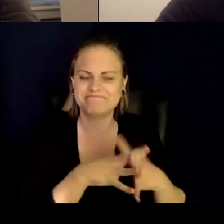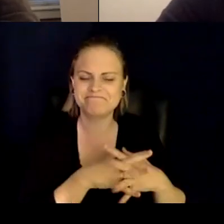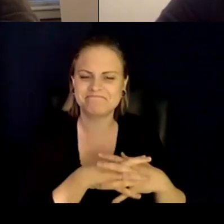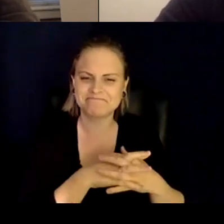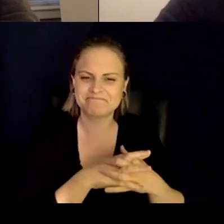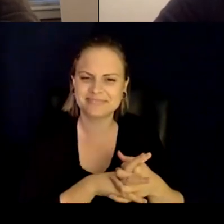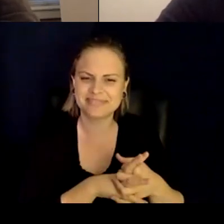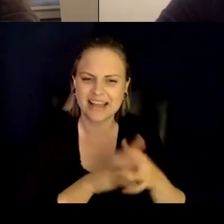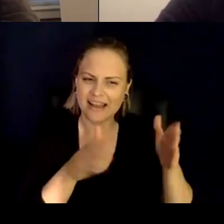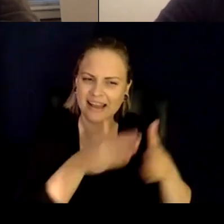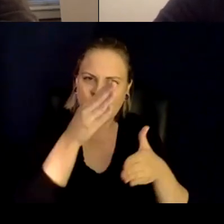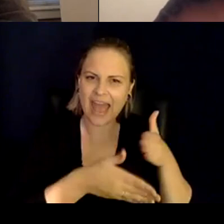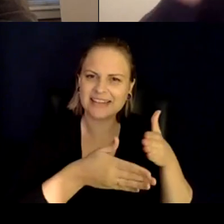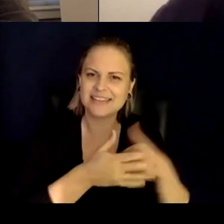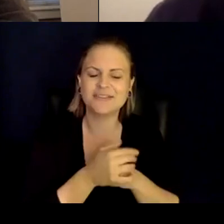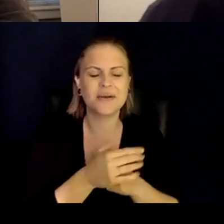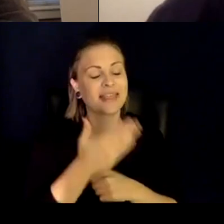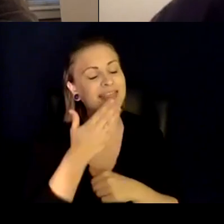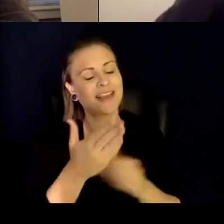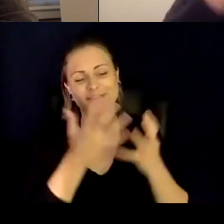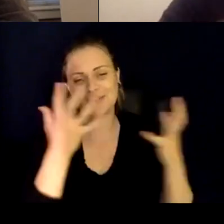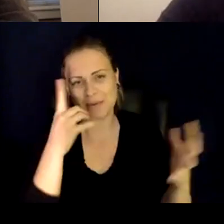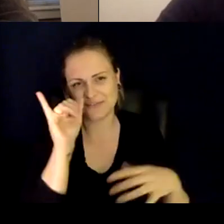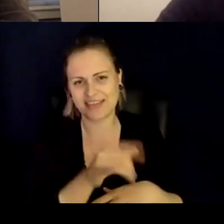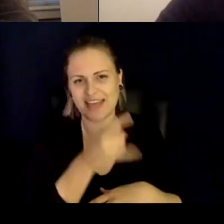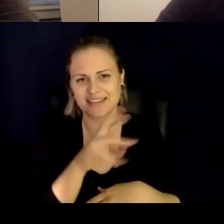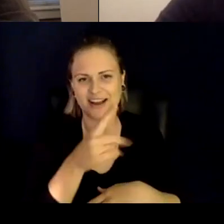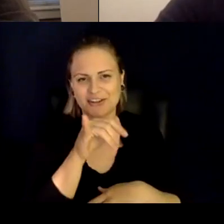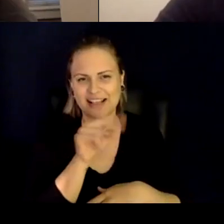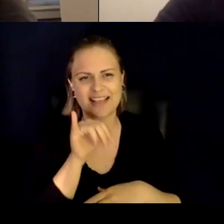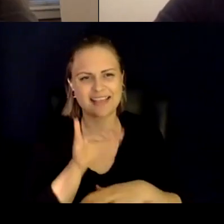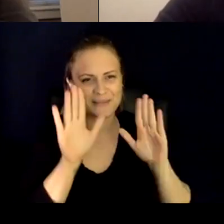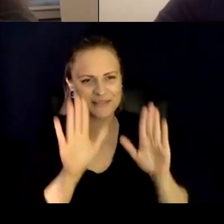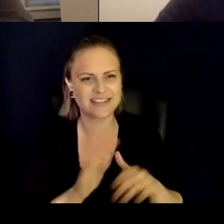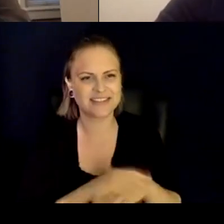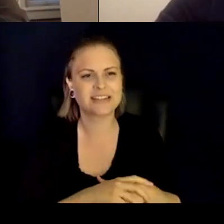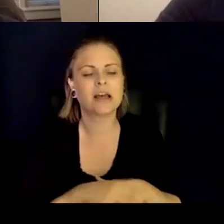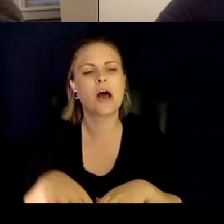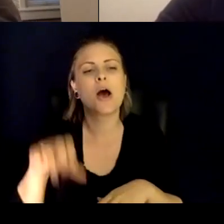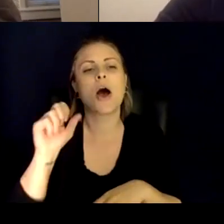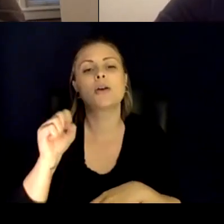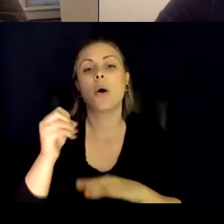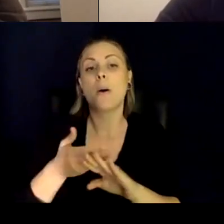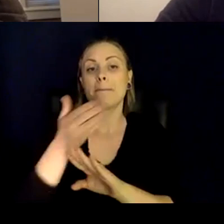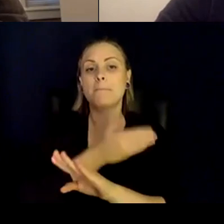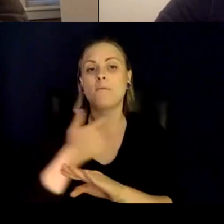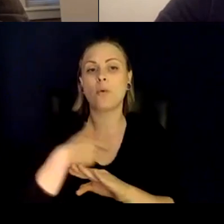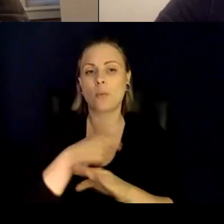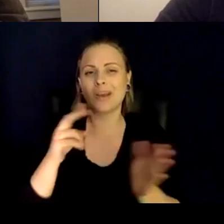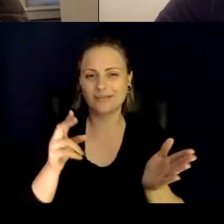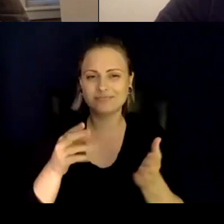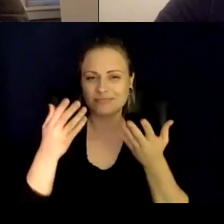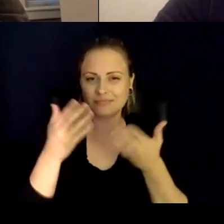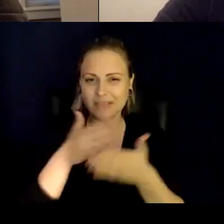come to an end. Thank you so much for that, Dr. Gillin. That was fantastic. Before we sign off, I just